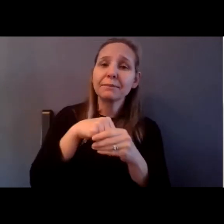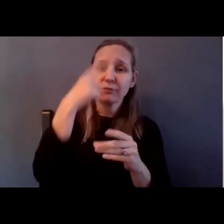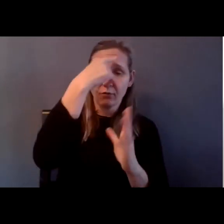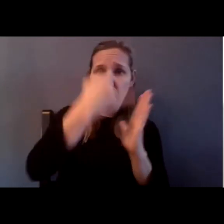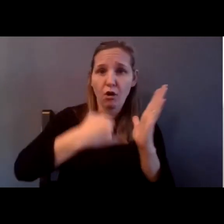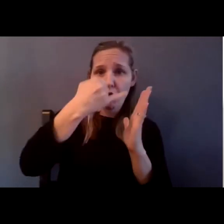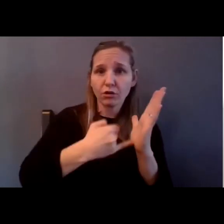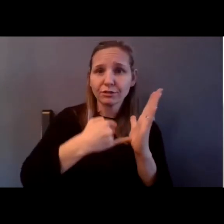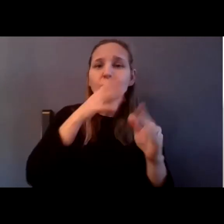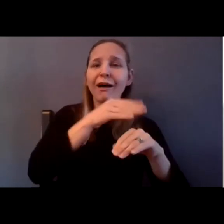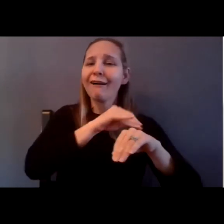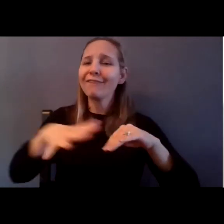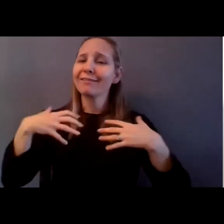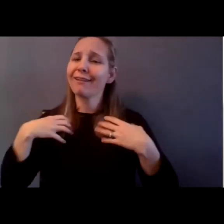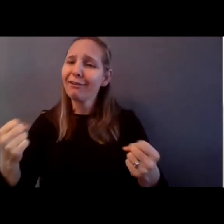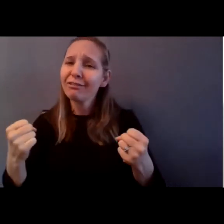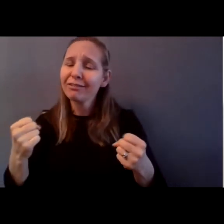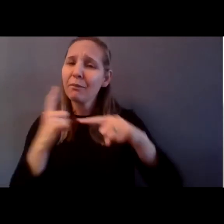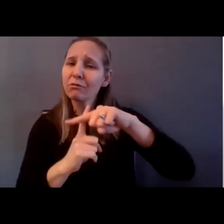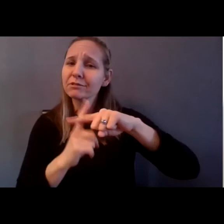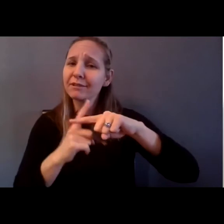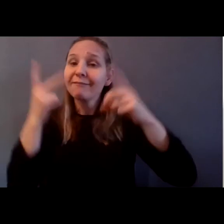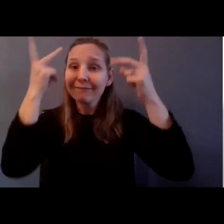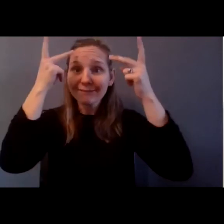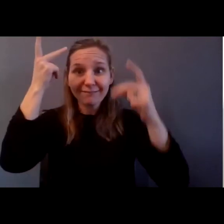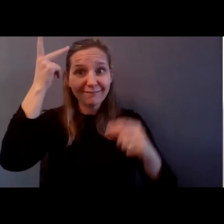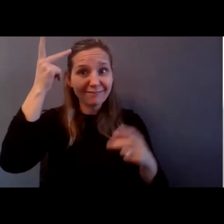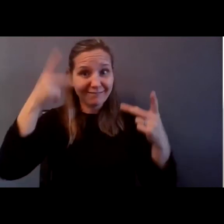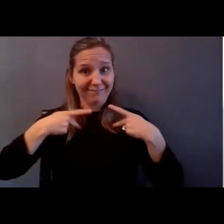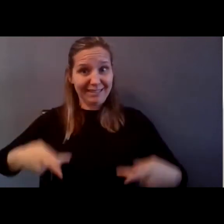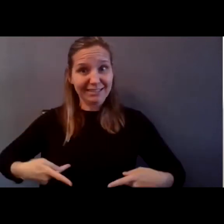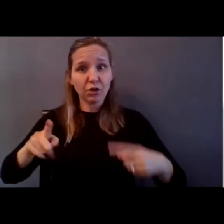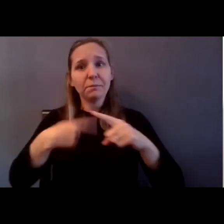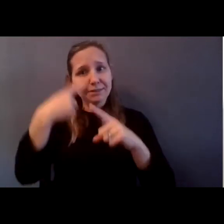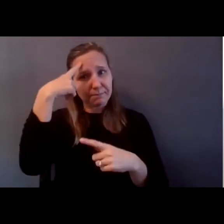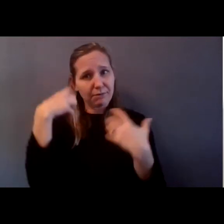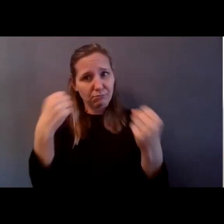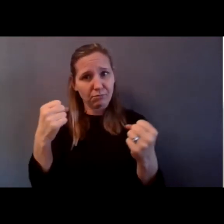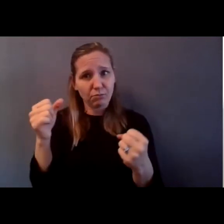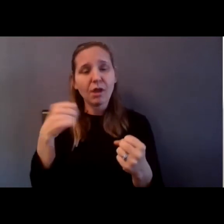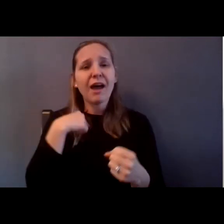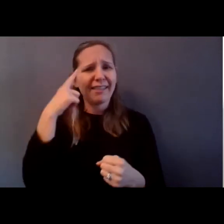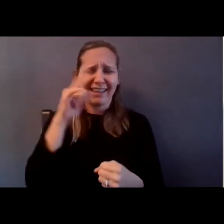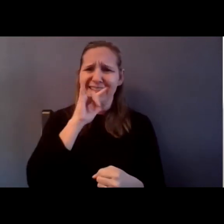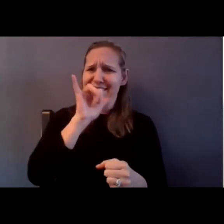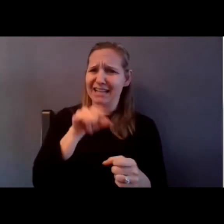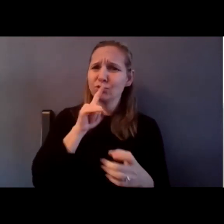overall health, both physical and mental. I think this is a really compelling framing for policy. Although if there is a